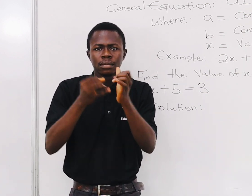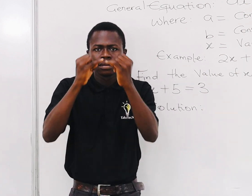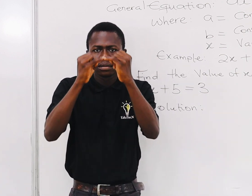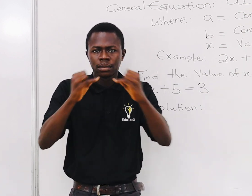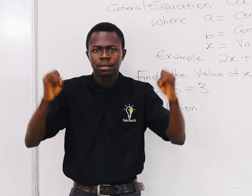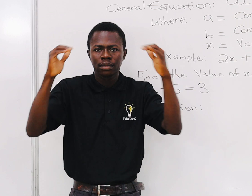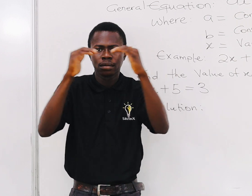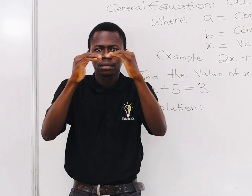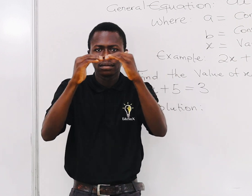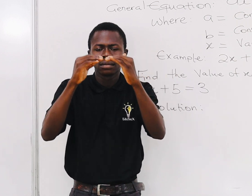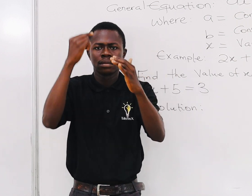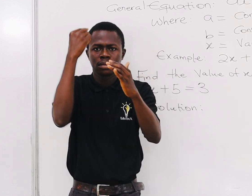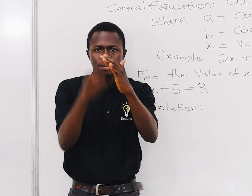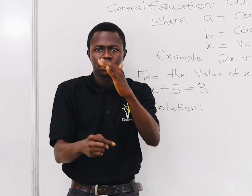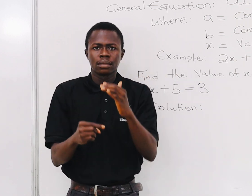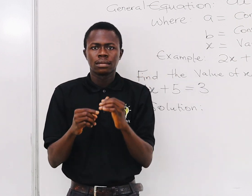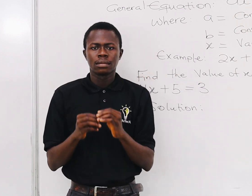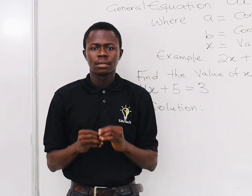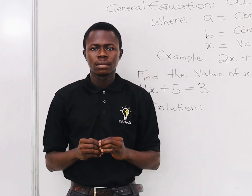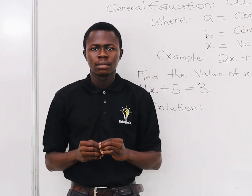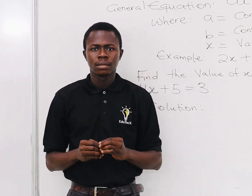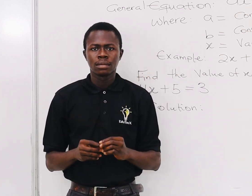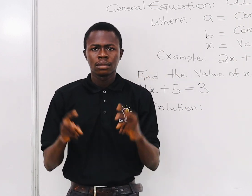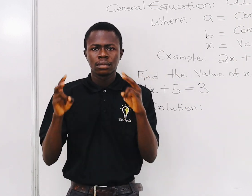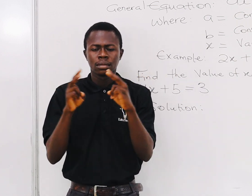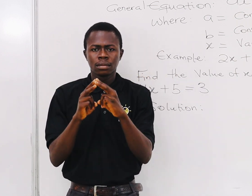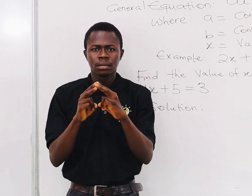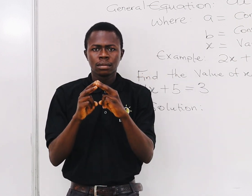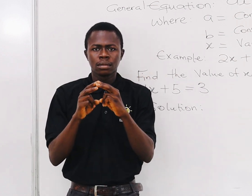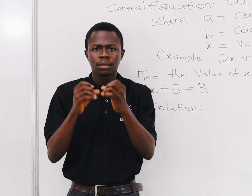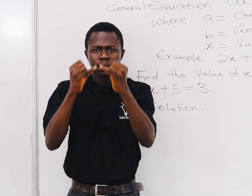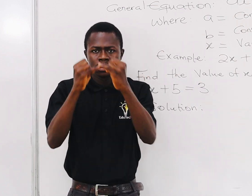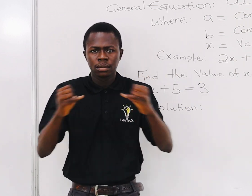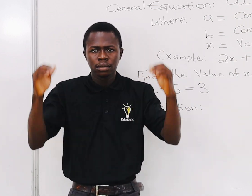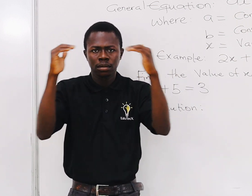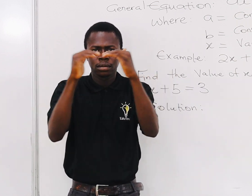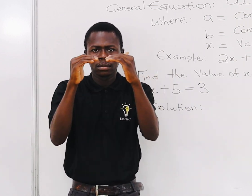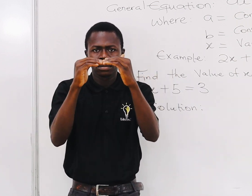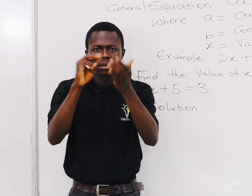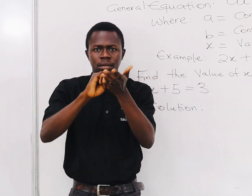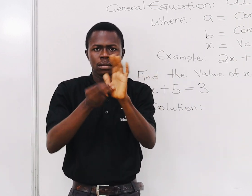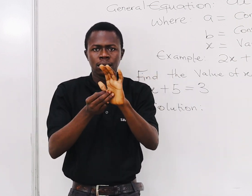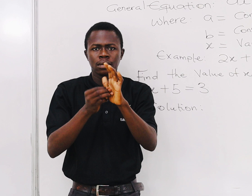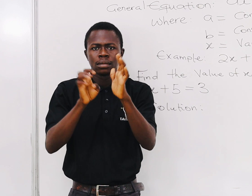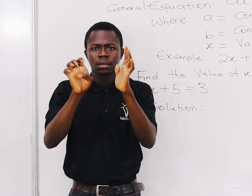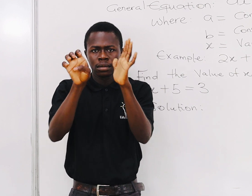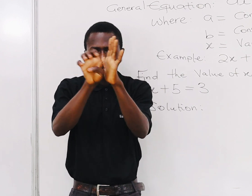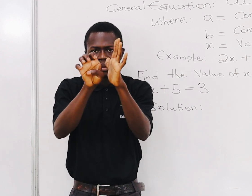the first thing we are going to discuss is to know the definition of a linear equation. So a